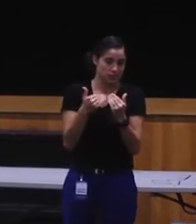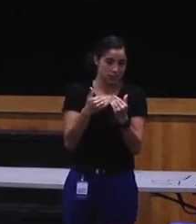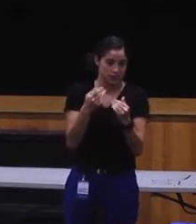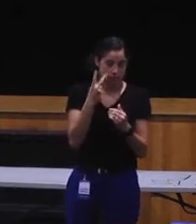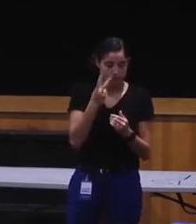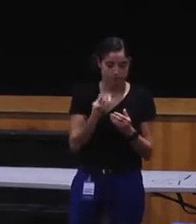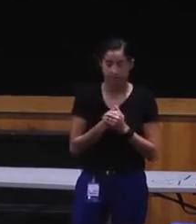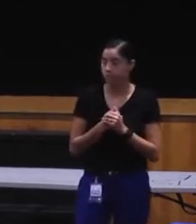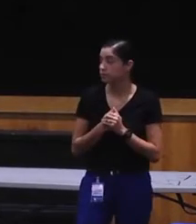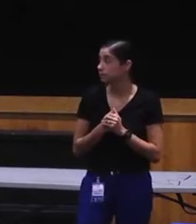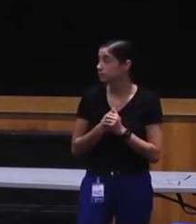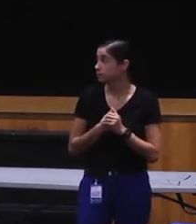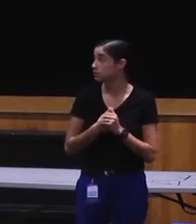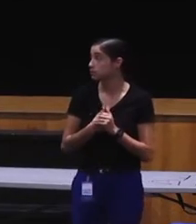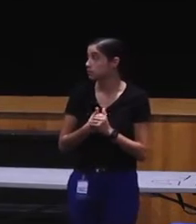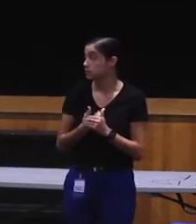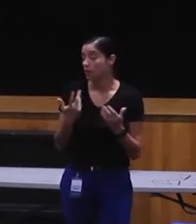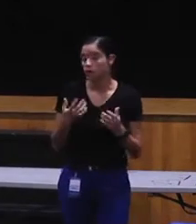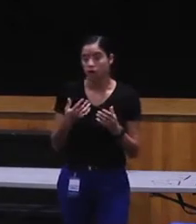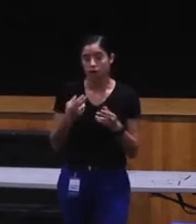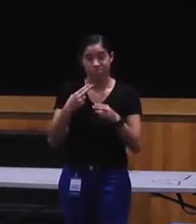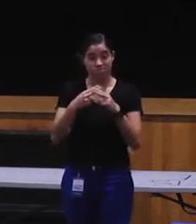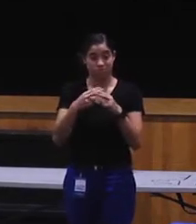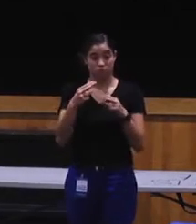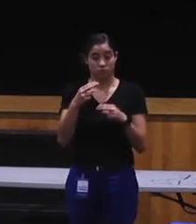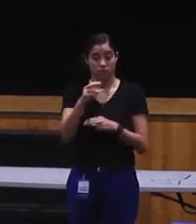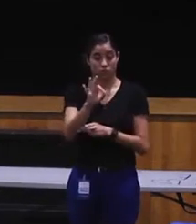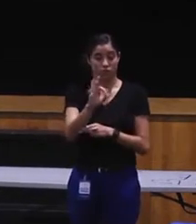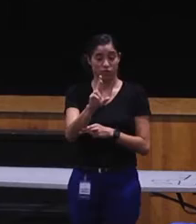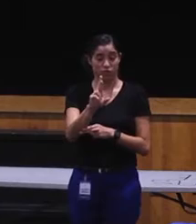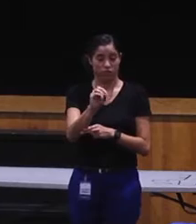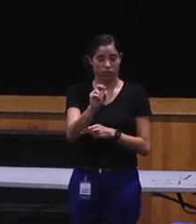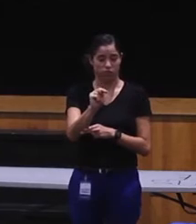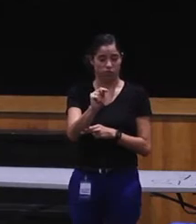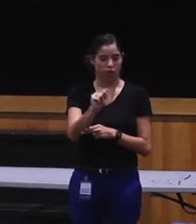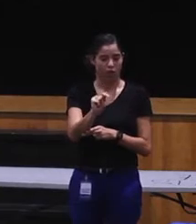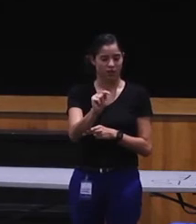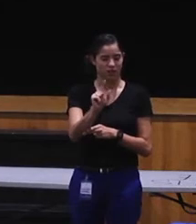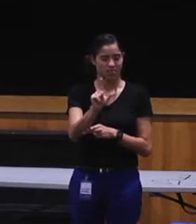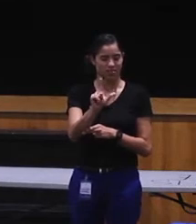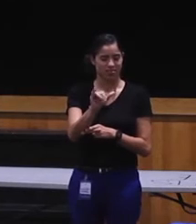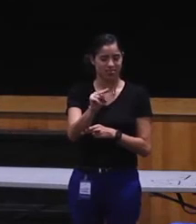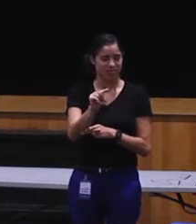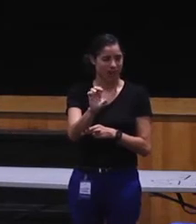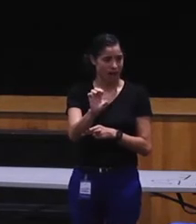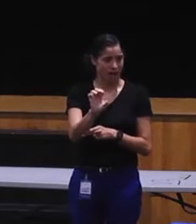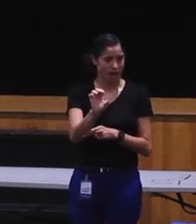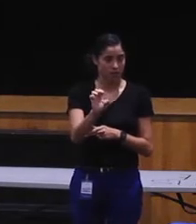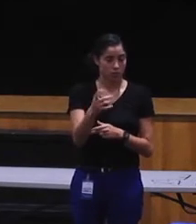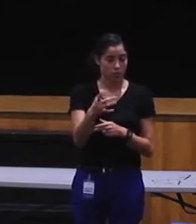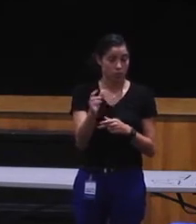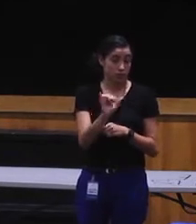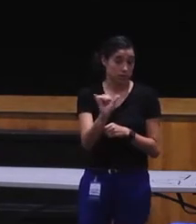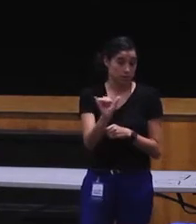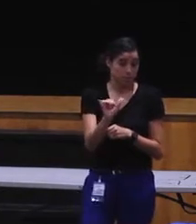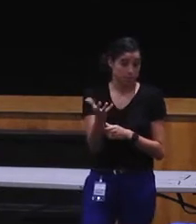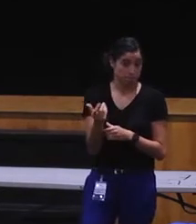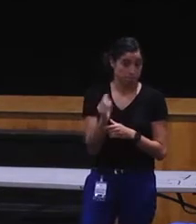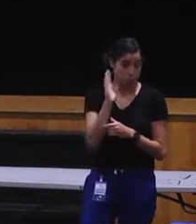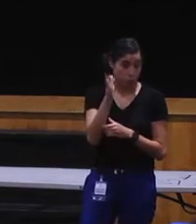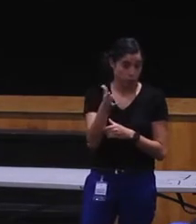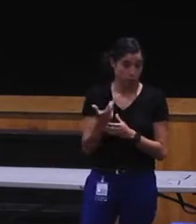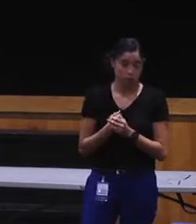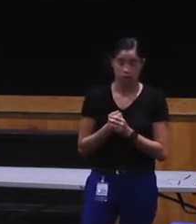Other than that, Frontline is going to be the same. There are directions on that resource page that I'll send you that you can go in with Frontline. You get to select